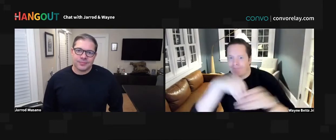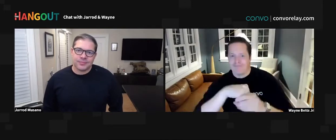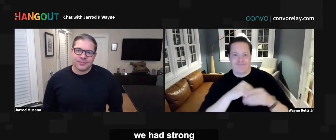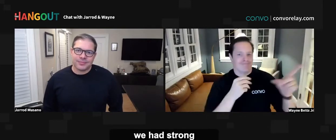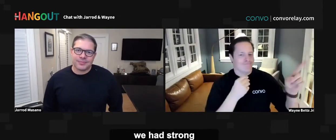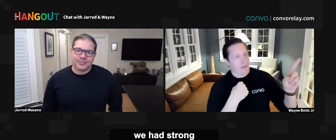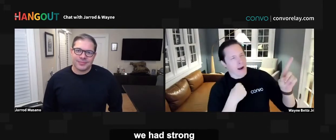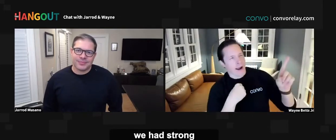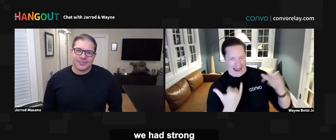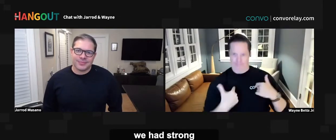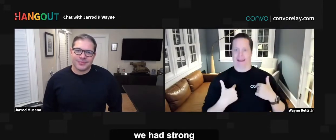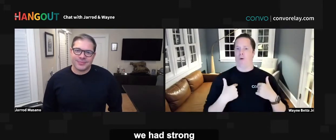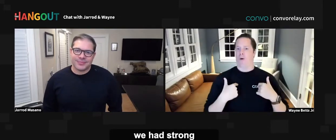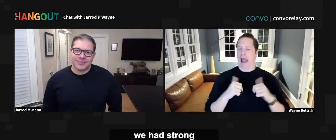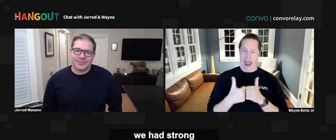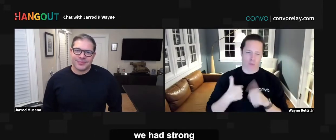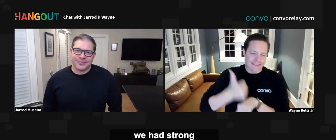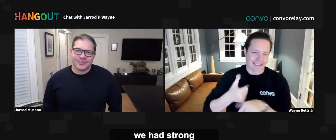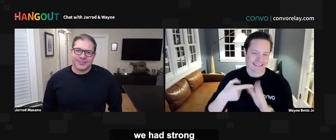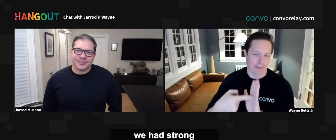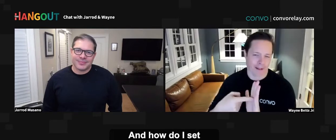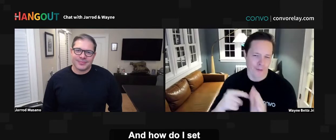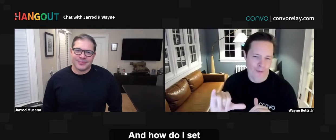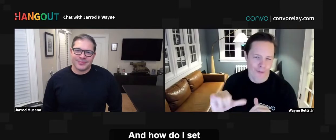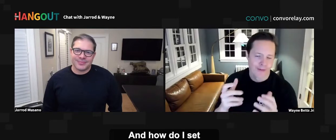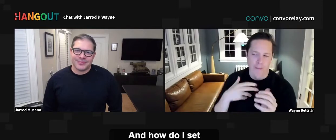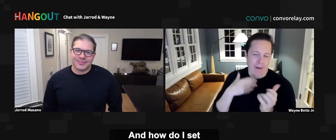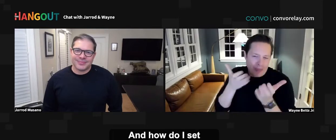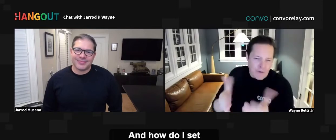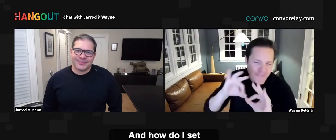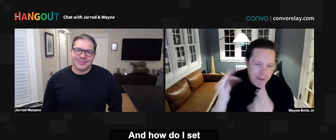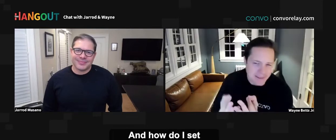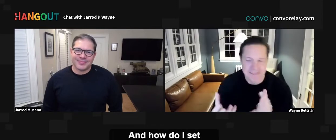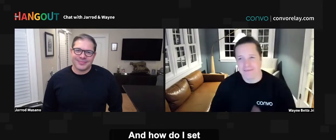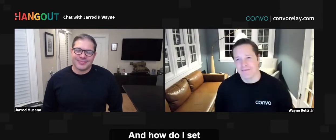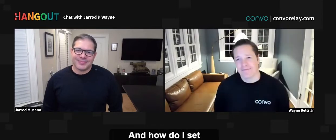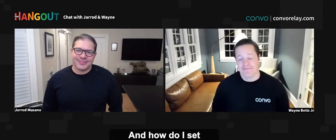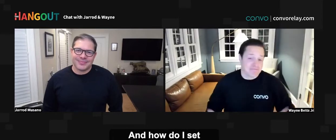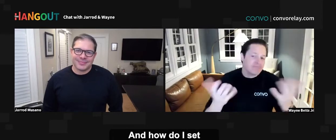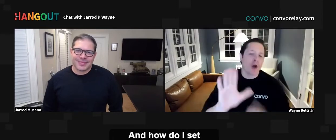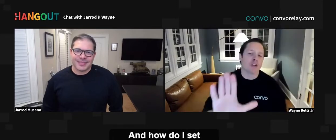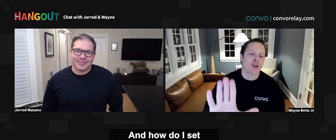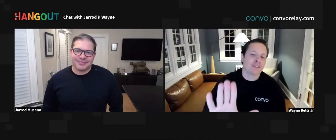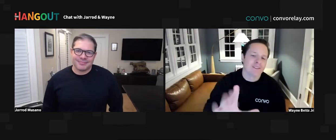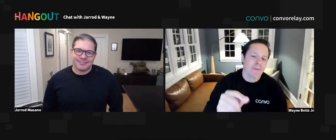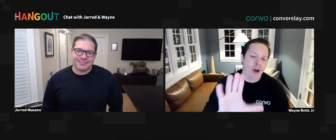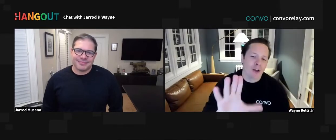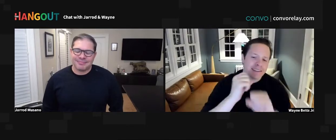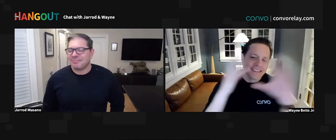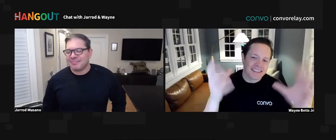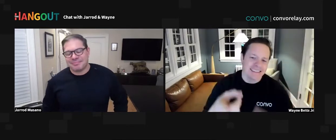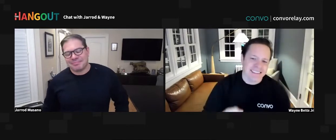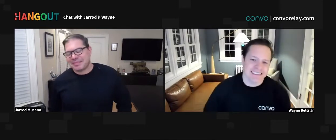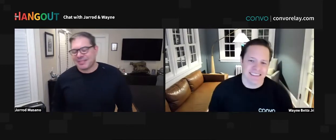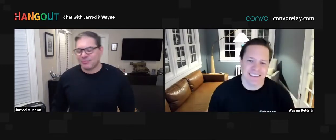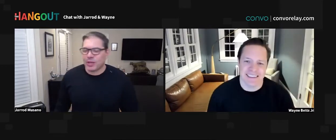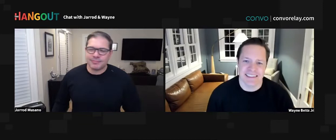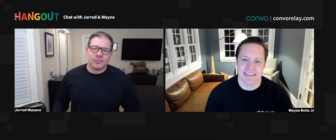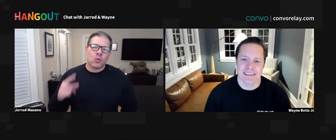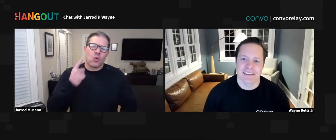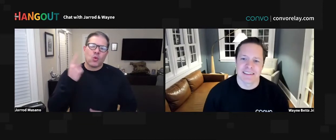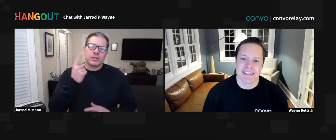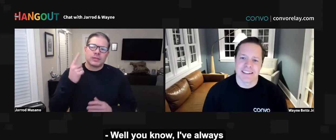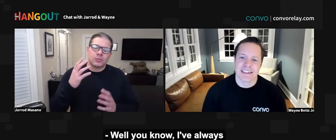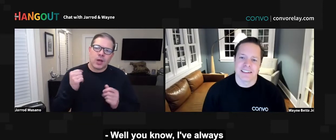parents. We had strong community involvement. And how do I set that example for my kids if I'm not there, right? What are yours,